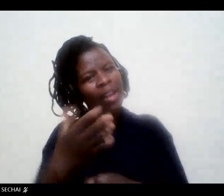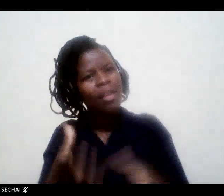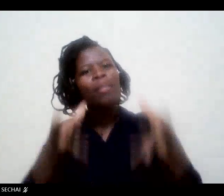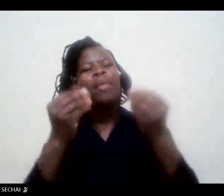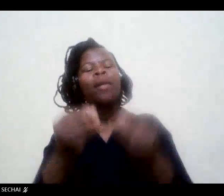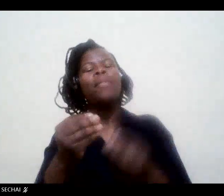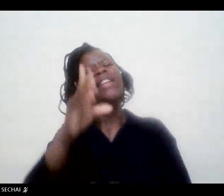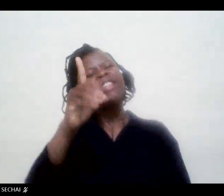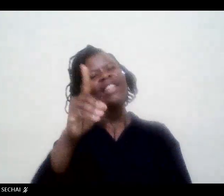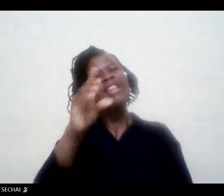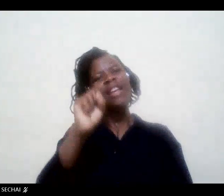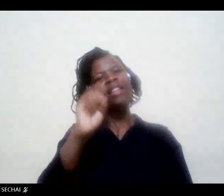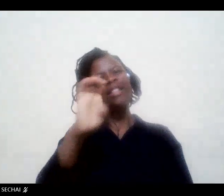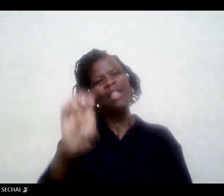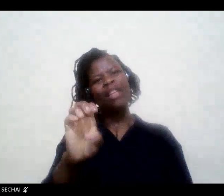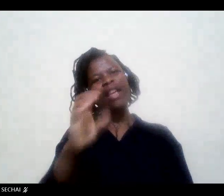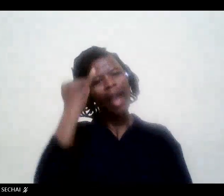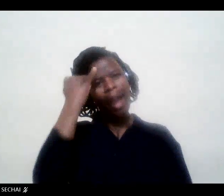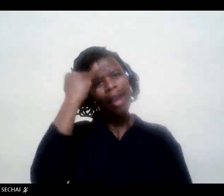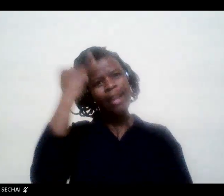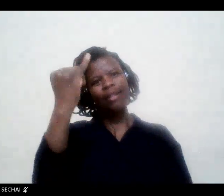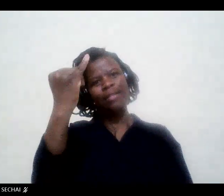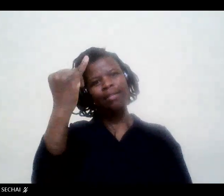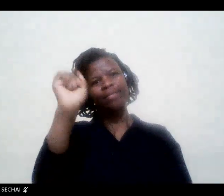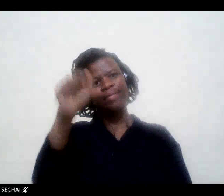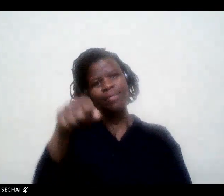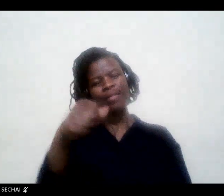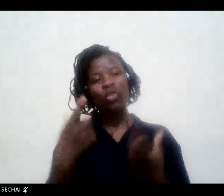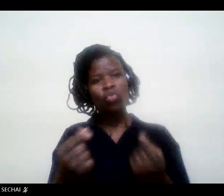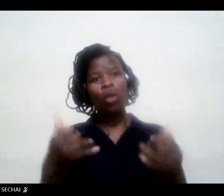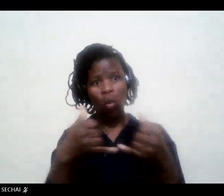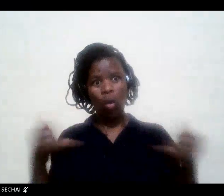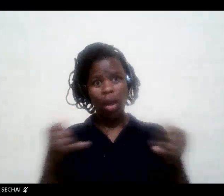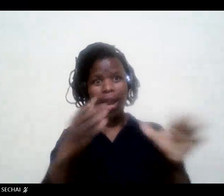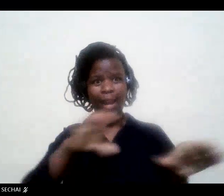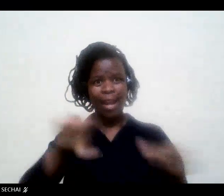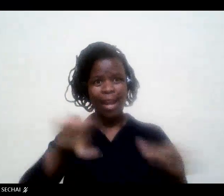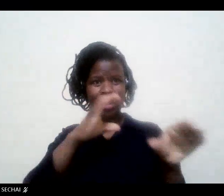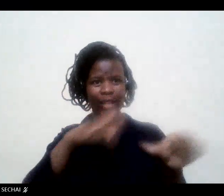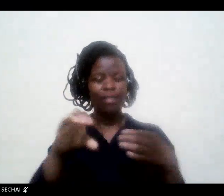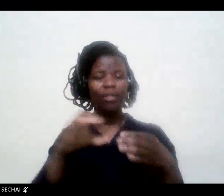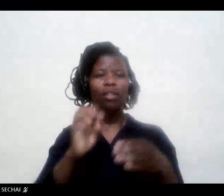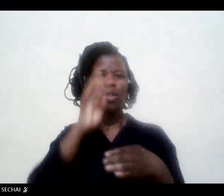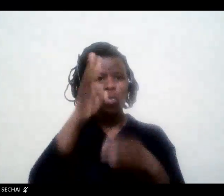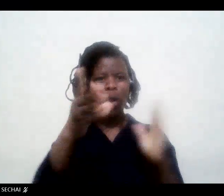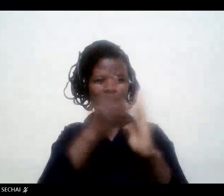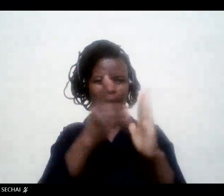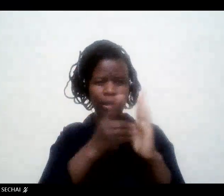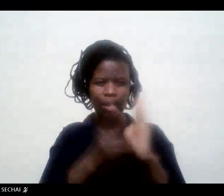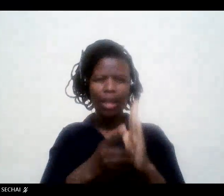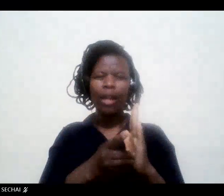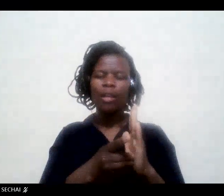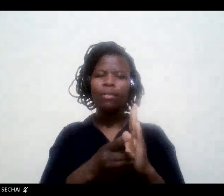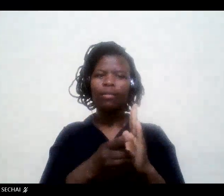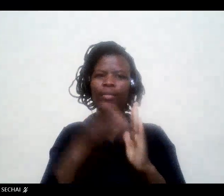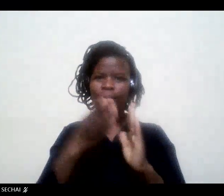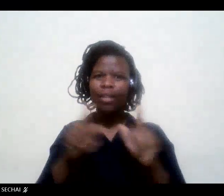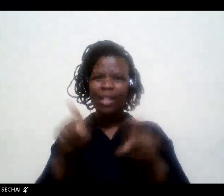idea. When you're doing your online activities, then start going into details of what that DAC idea, but you're getting the